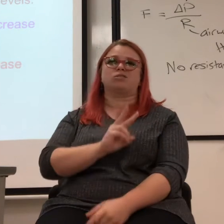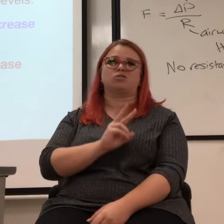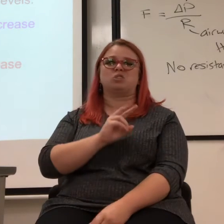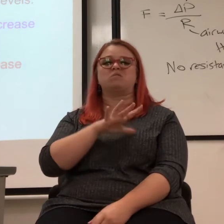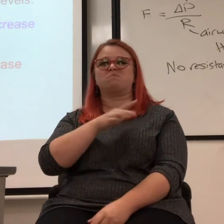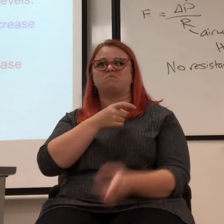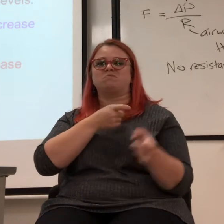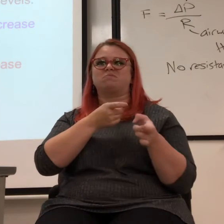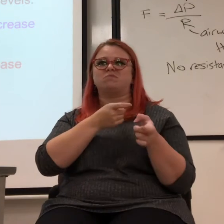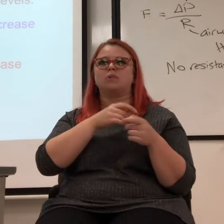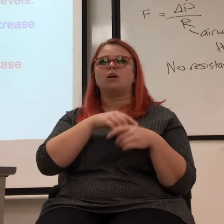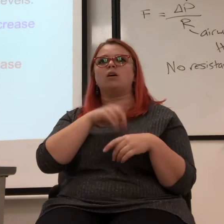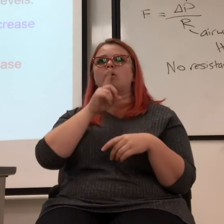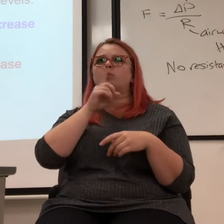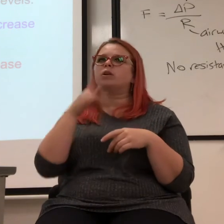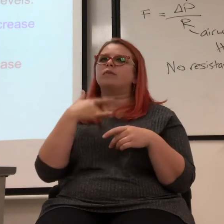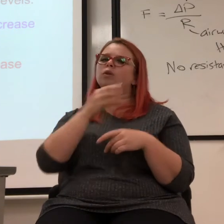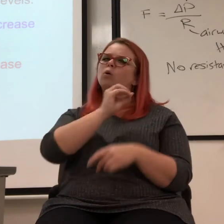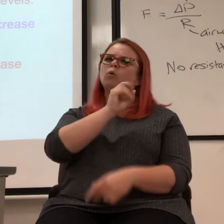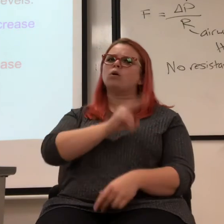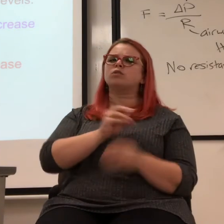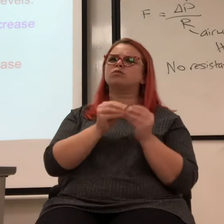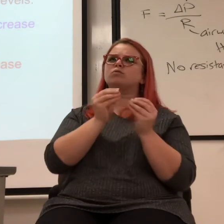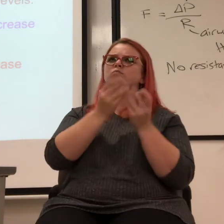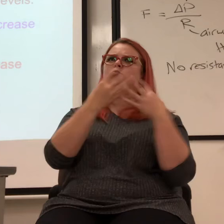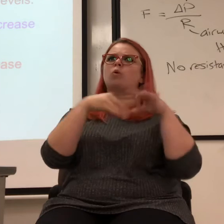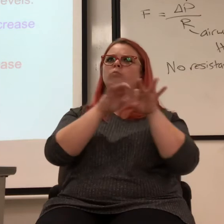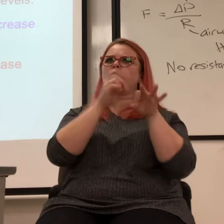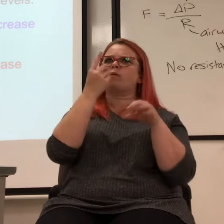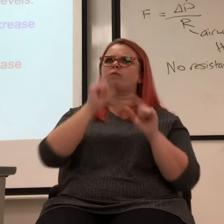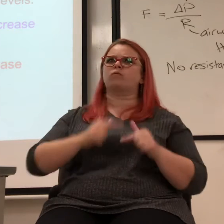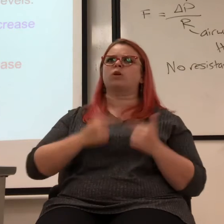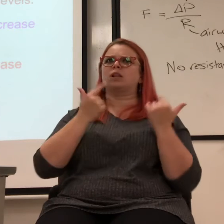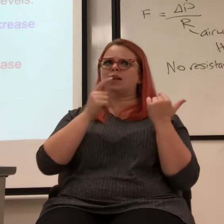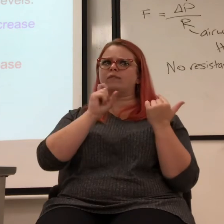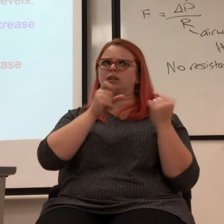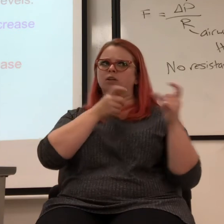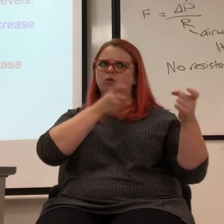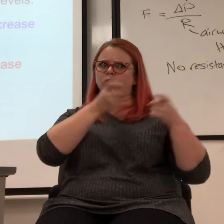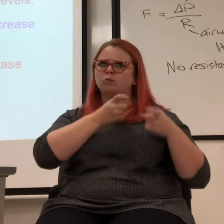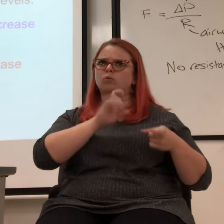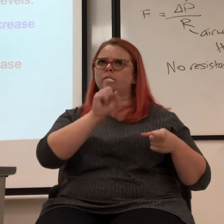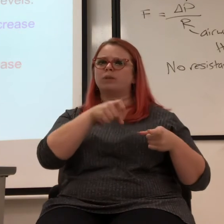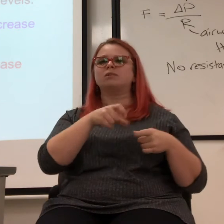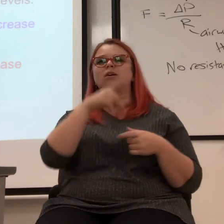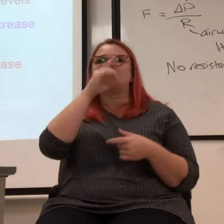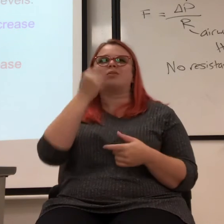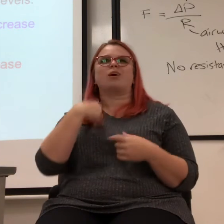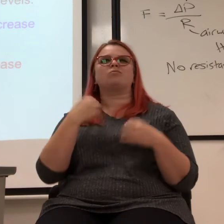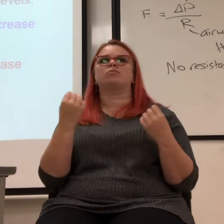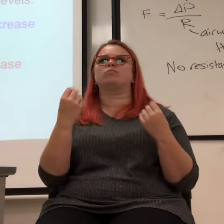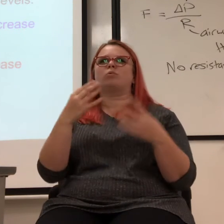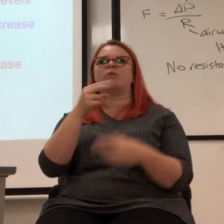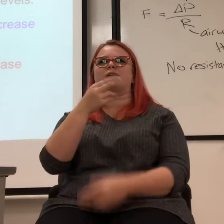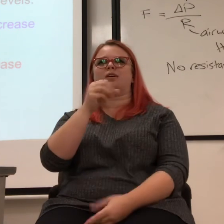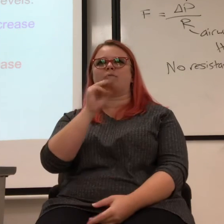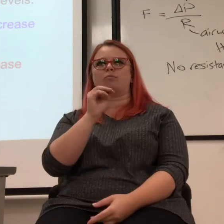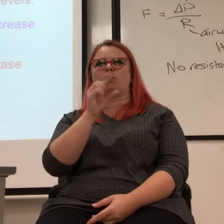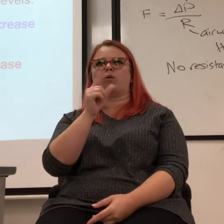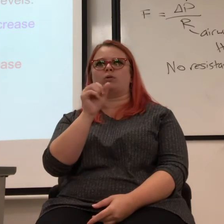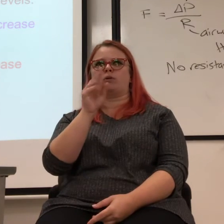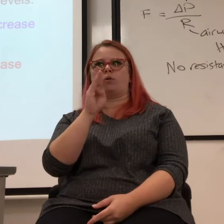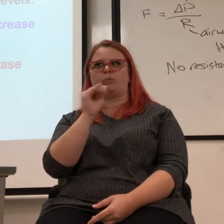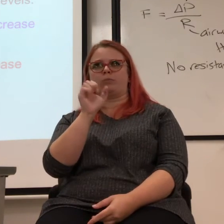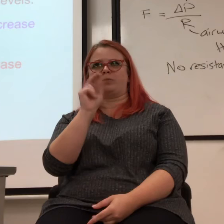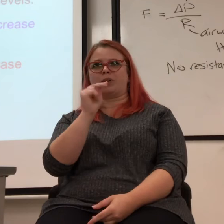think oxygen is more essential to life. How come that's not more tightly regulated? It's because all the hemoglobin. You have so much oxygen bound to hemoglobin,